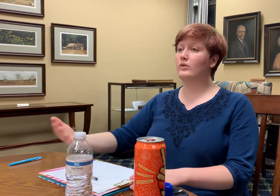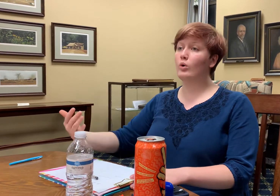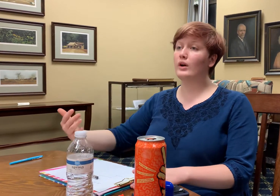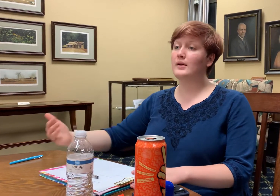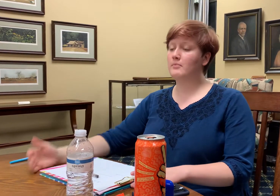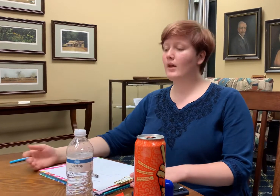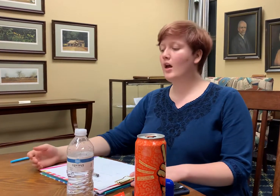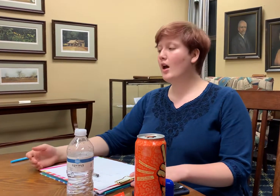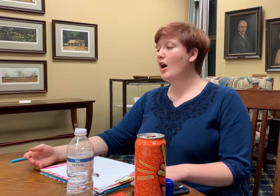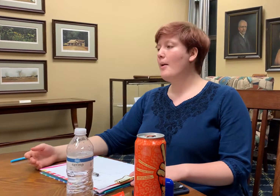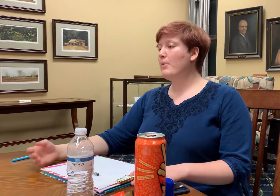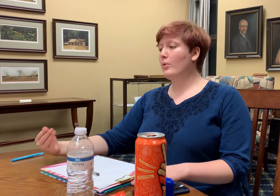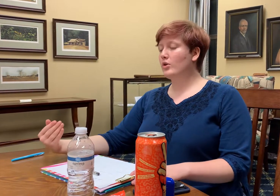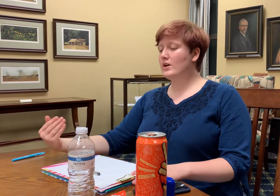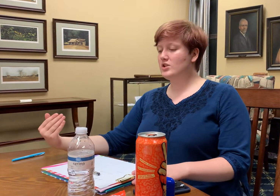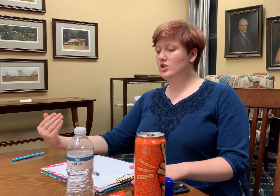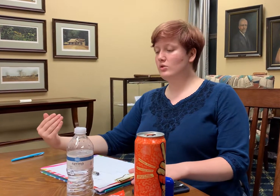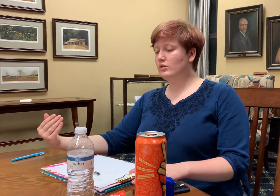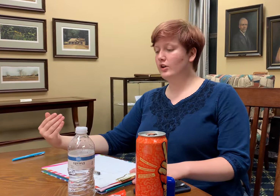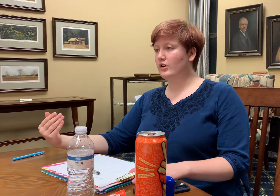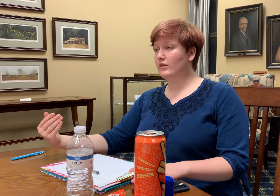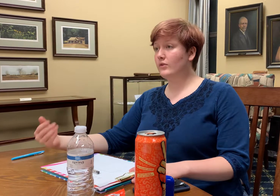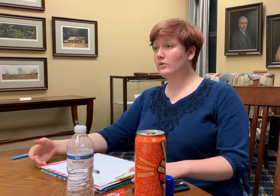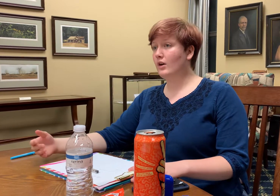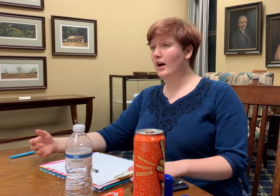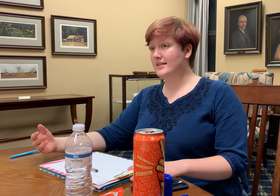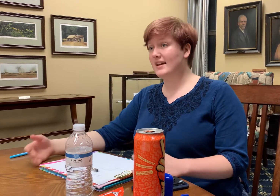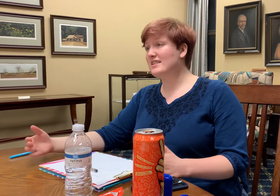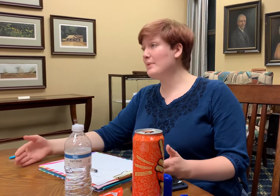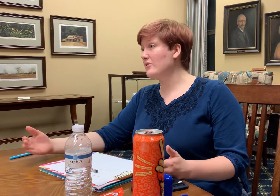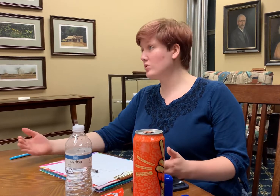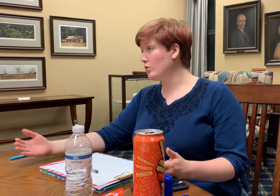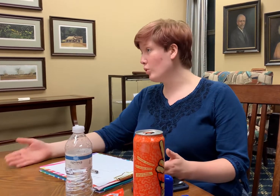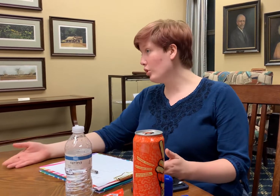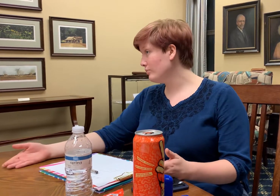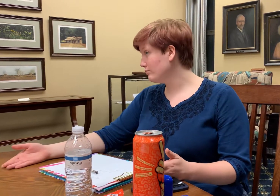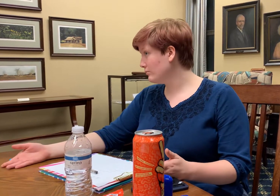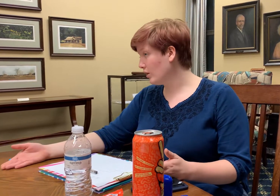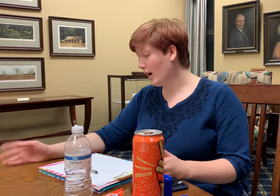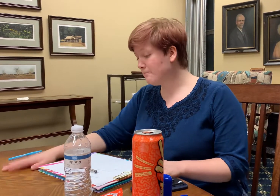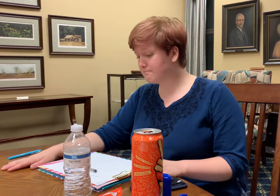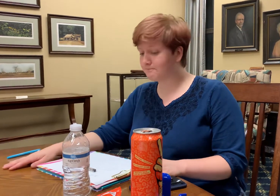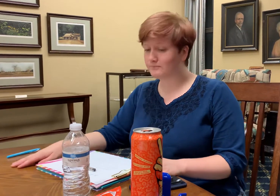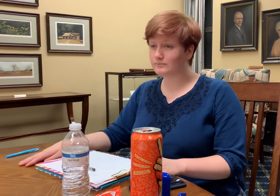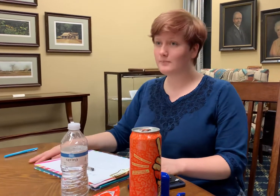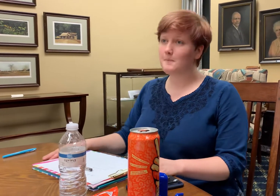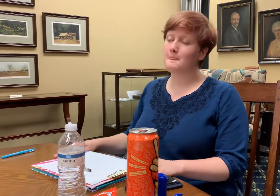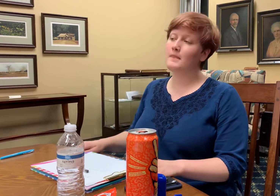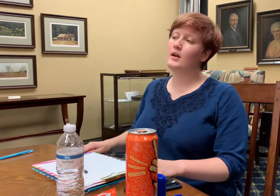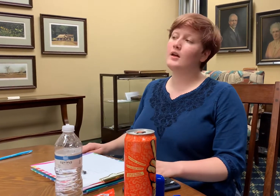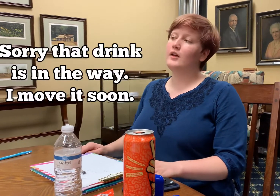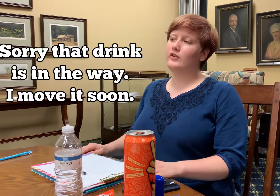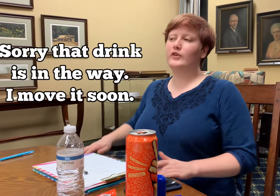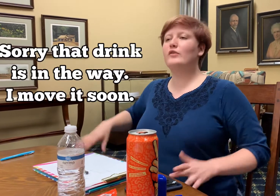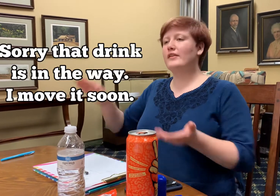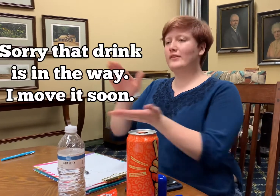story. But we're going to learn signs about school, okay? So first of all, this is